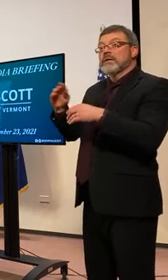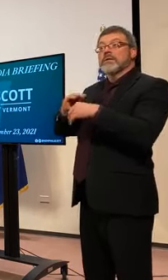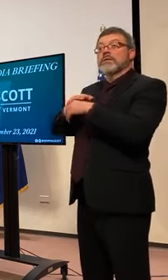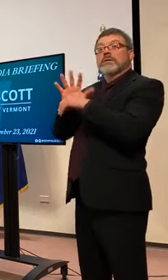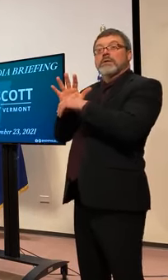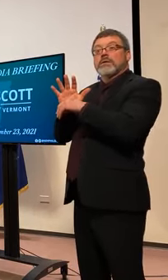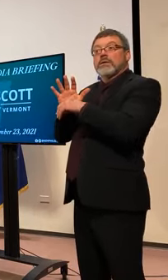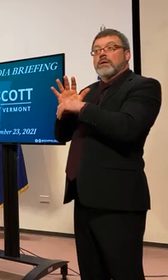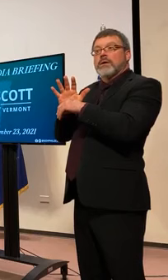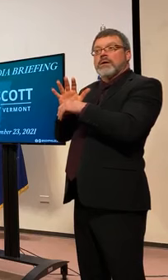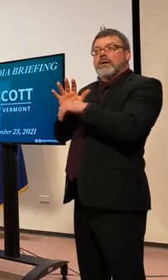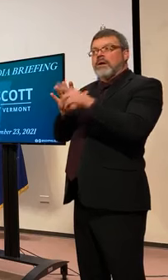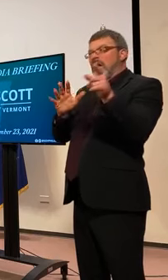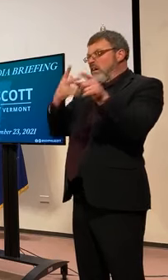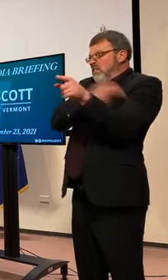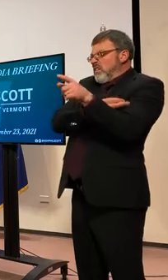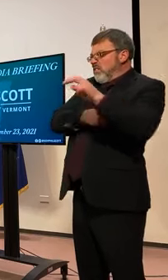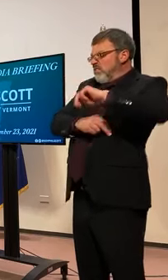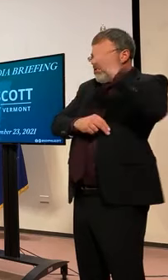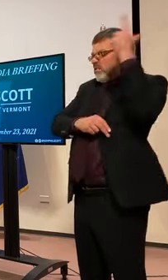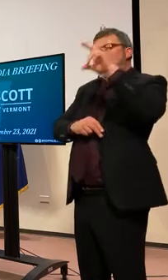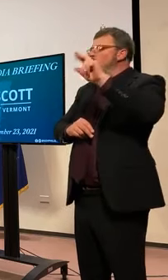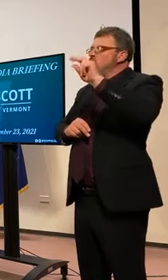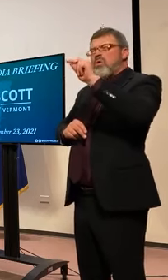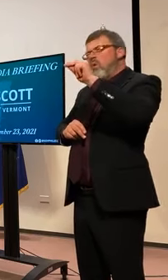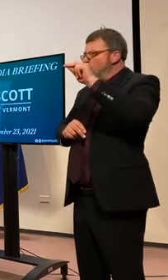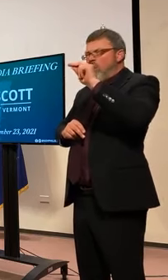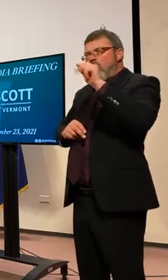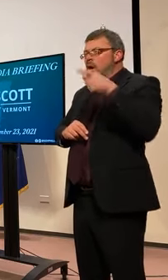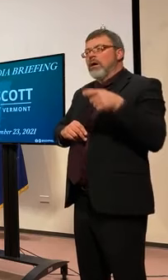failed to do their job. Do not let